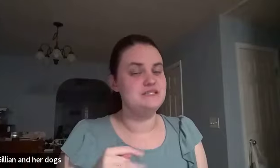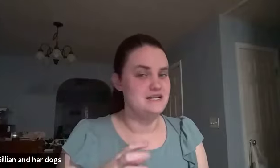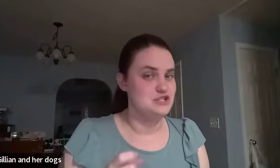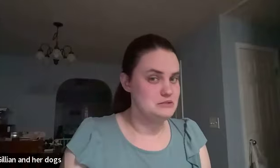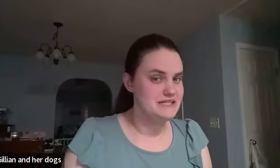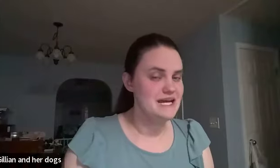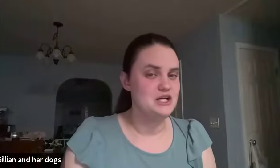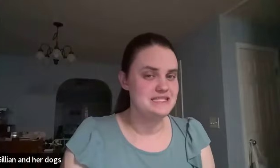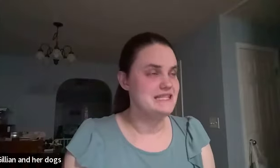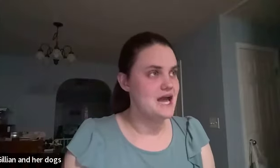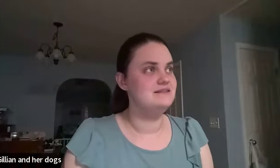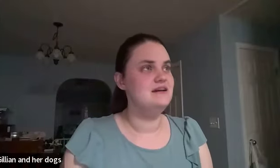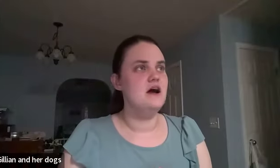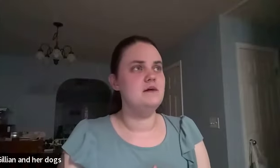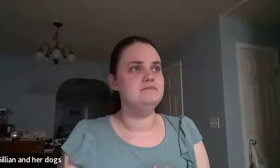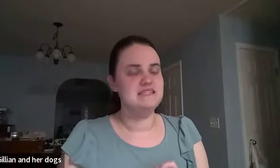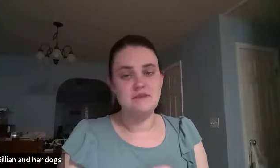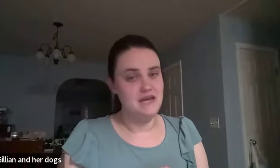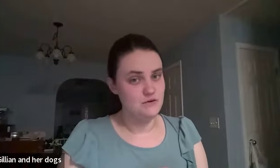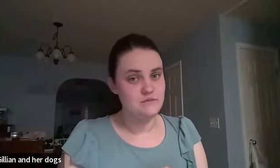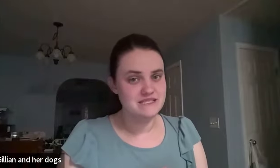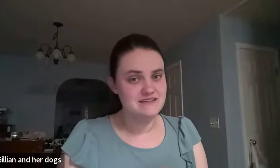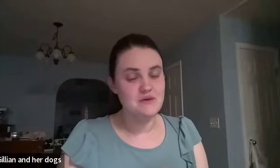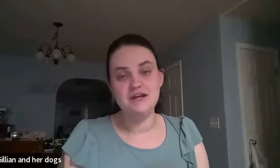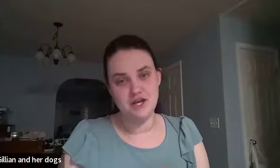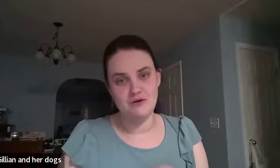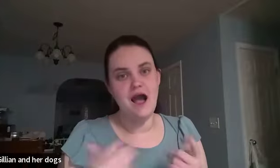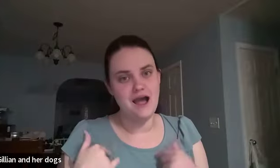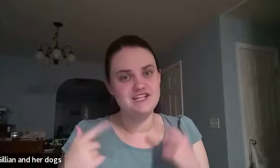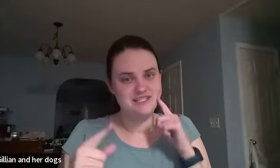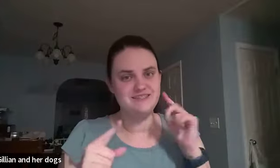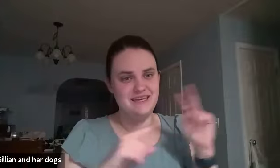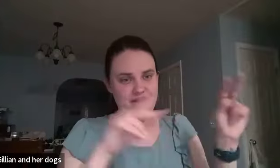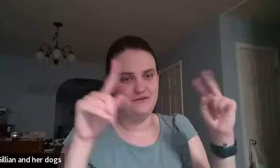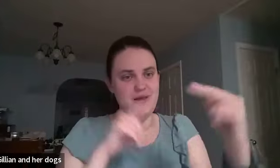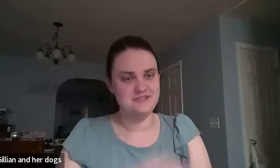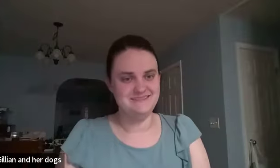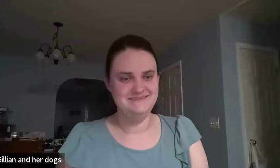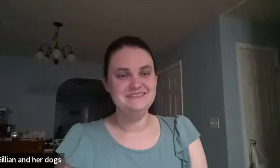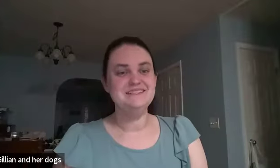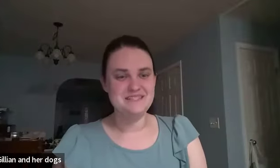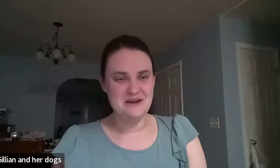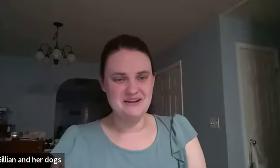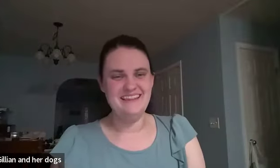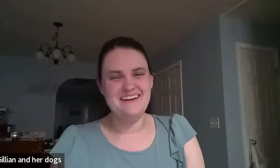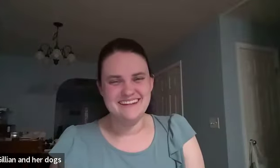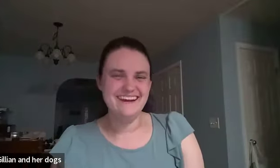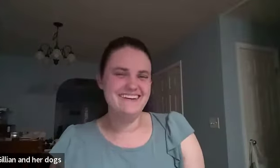actual taxidermy. I could see that. Does that mean everyone would see it that way? No. I just think every option. So I love it.